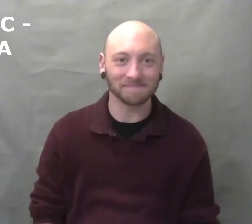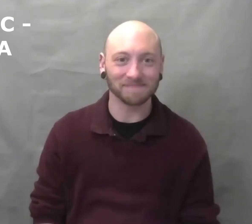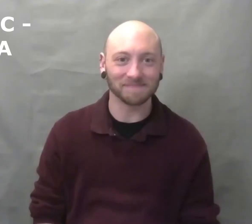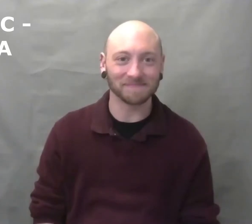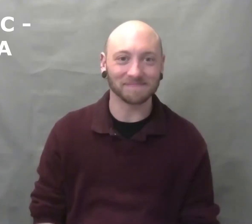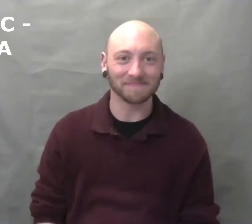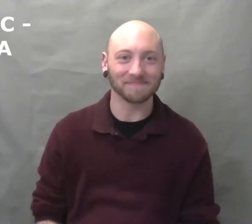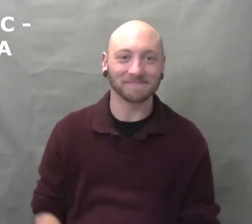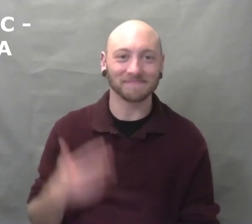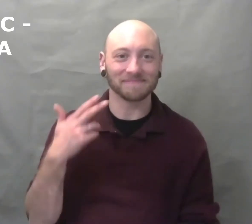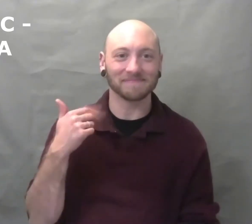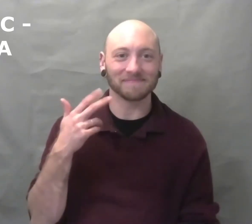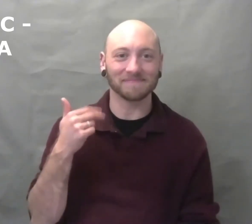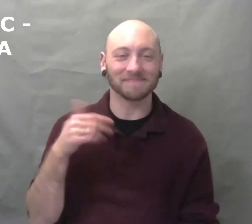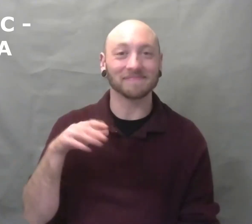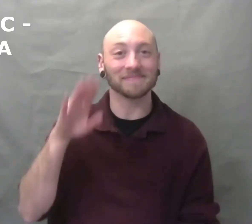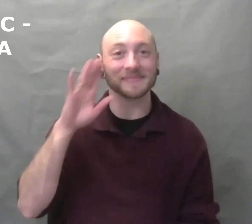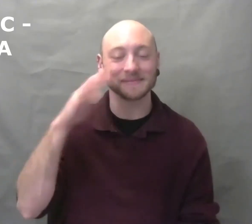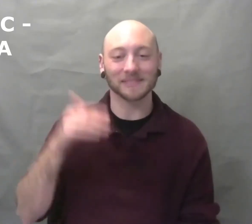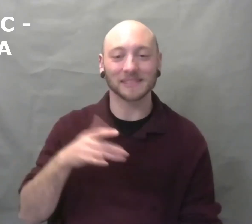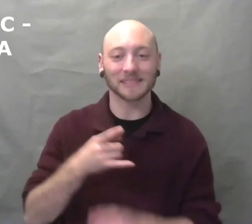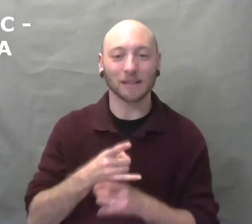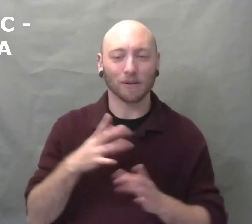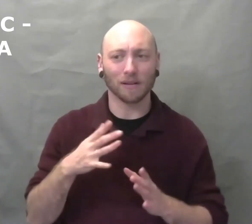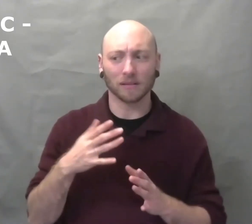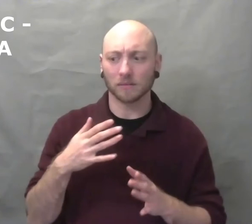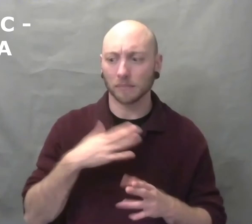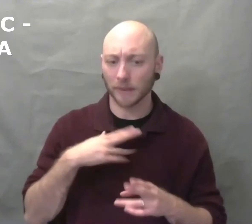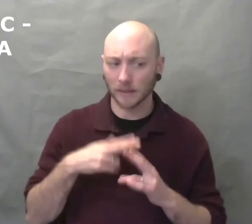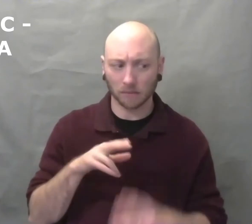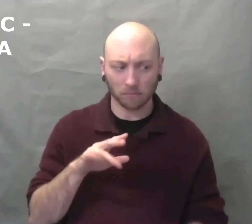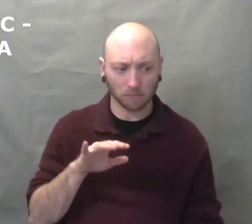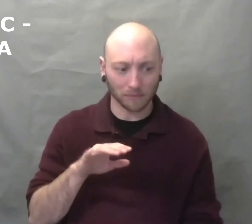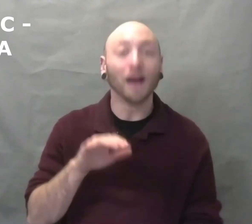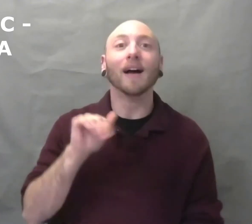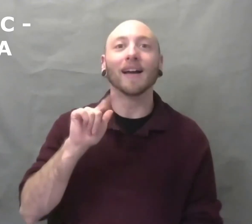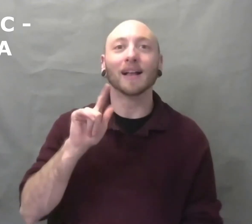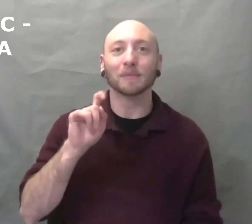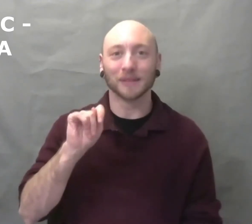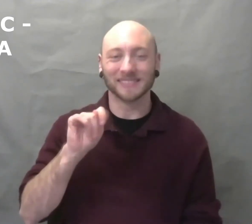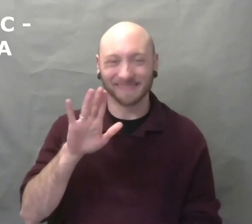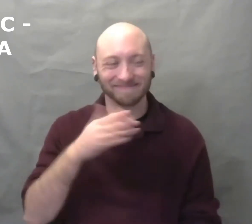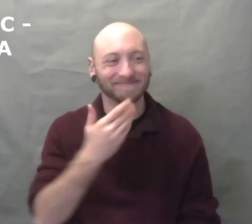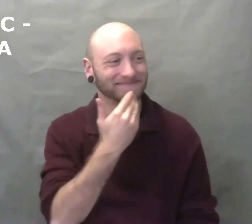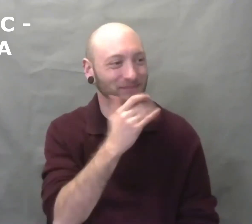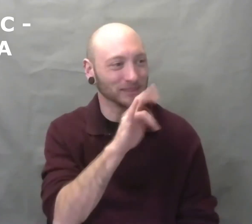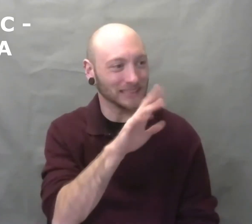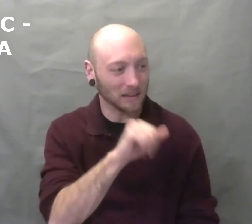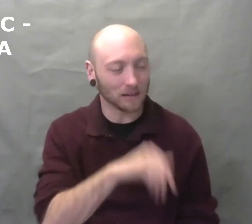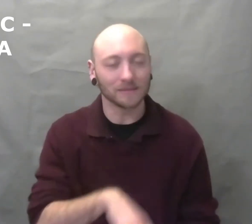I'm an alcoholic, and my name is Albert. I forgot my name for a minute there. Uh, Thank you, Christina. And I see every time you